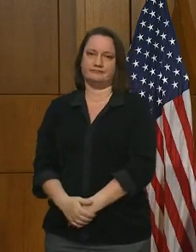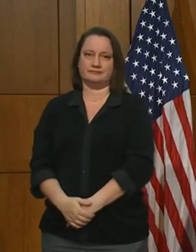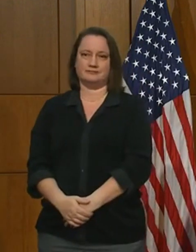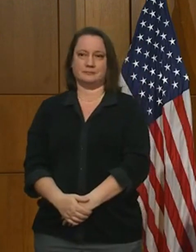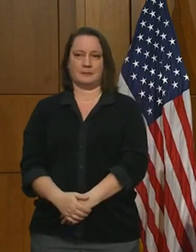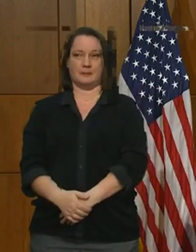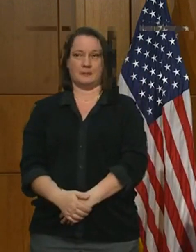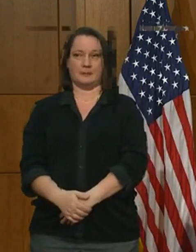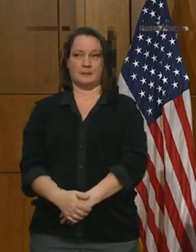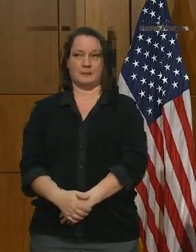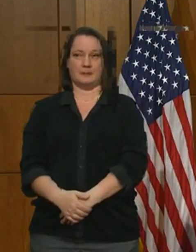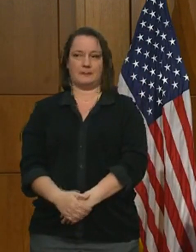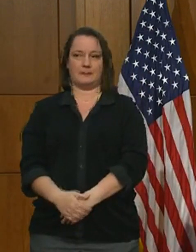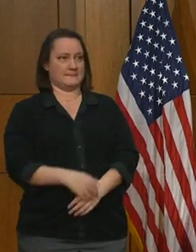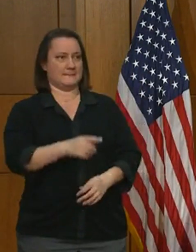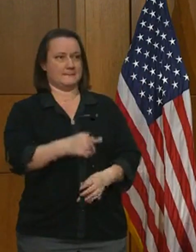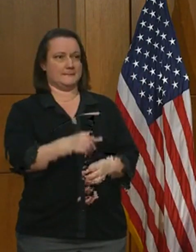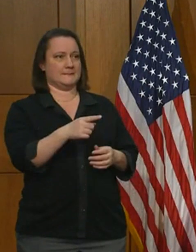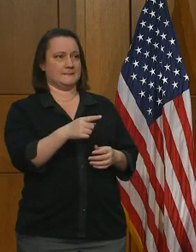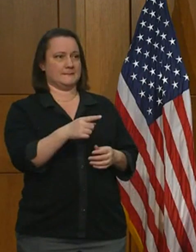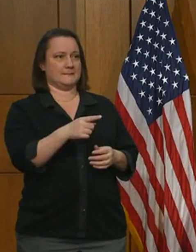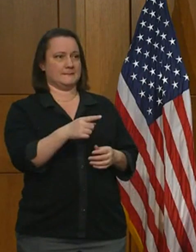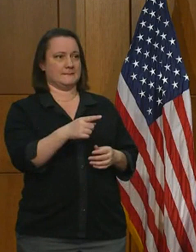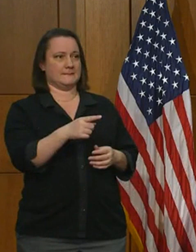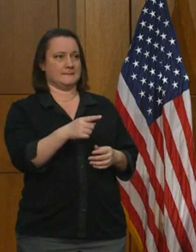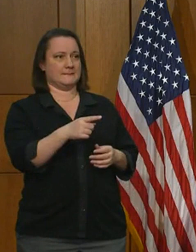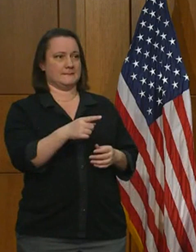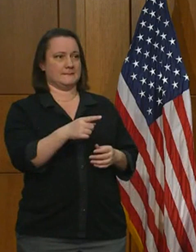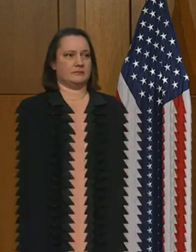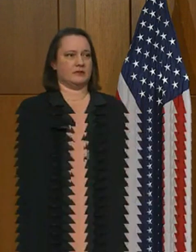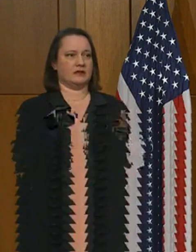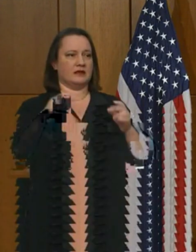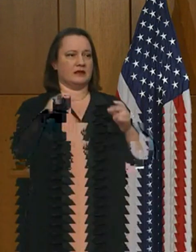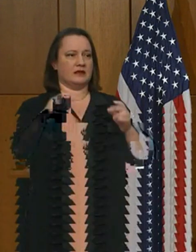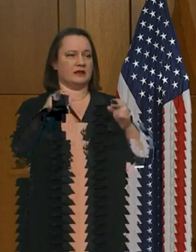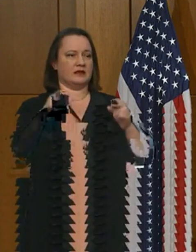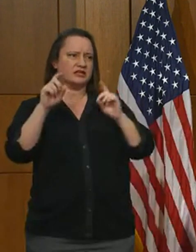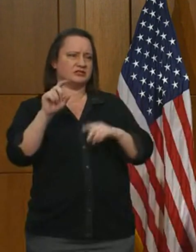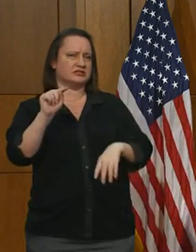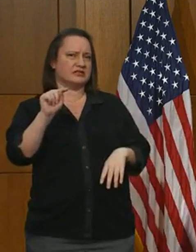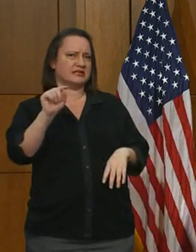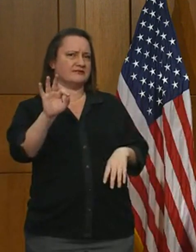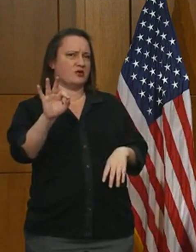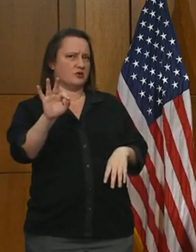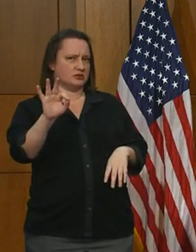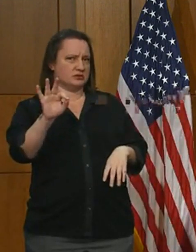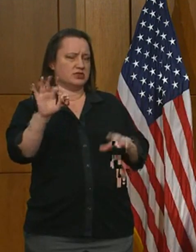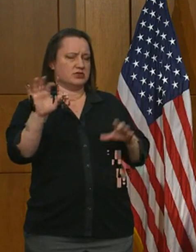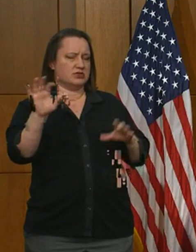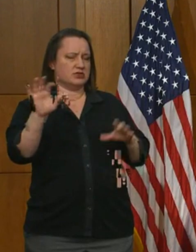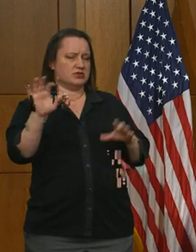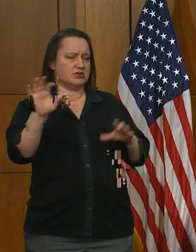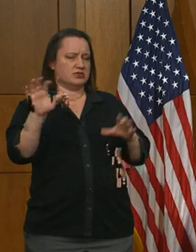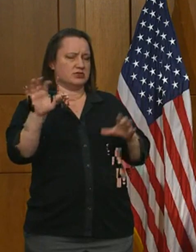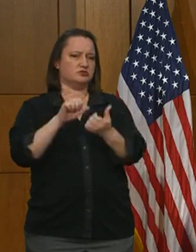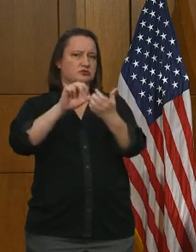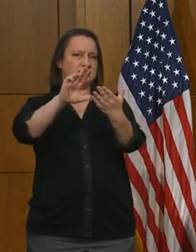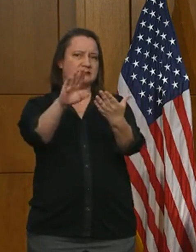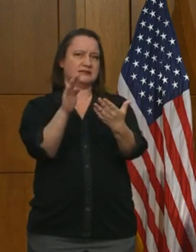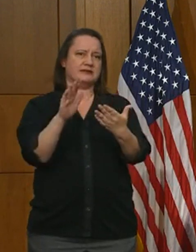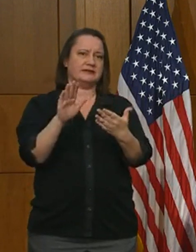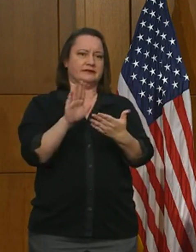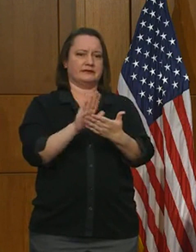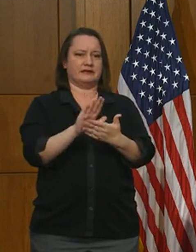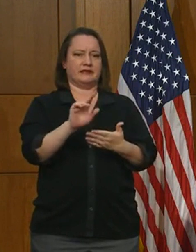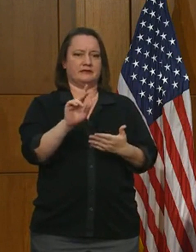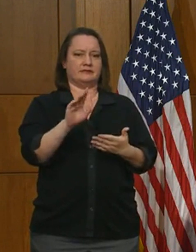Elaborate and repeat the interest of parents about the education task force coming together to look at this. Elaborate a little more on that and what